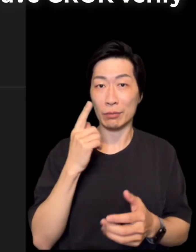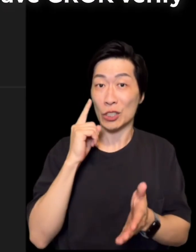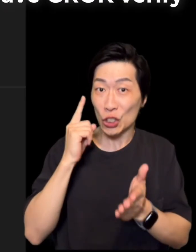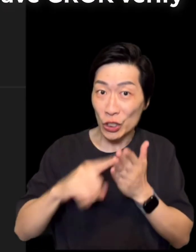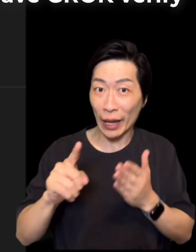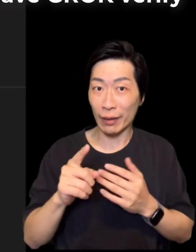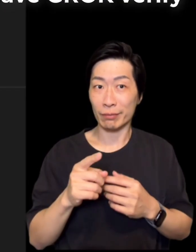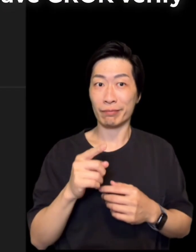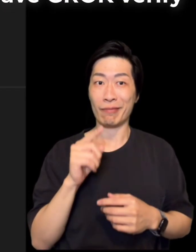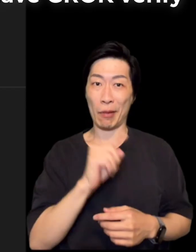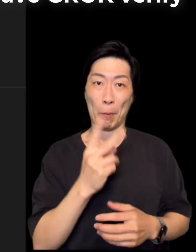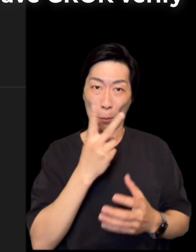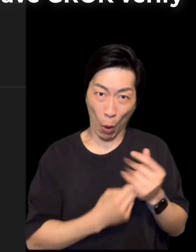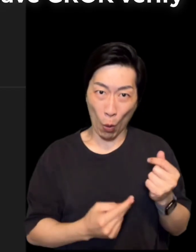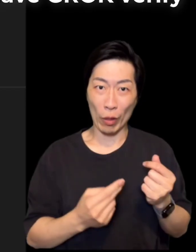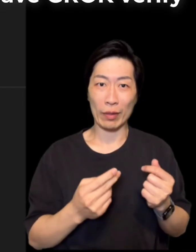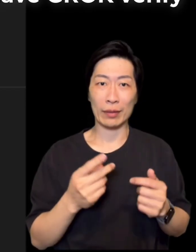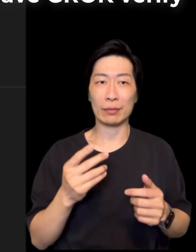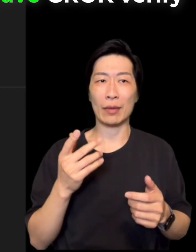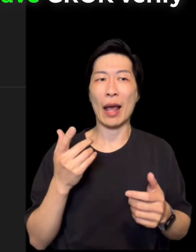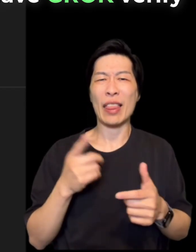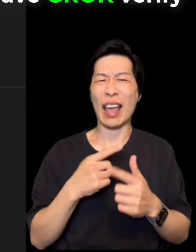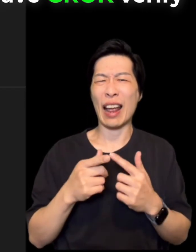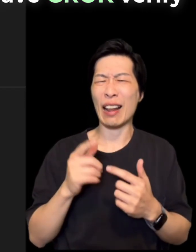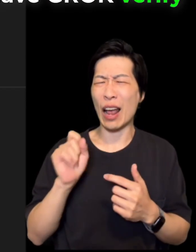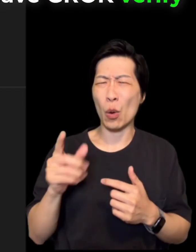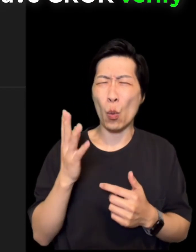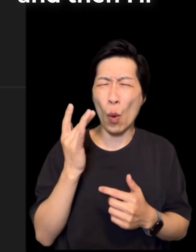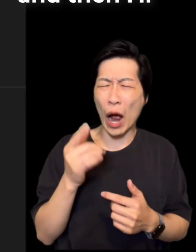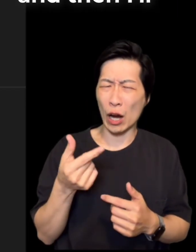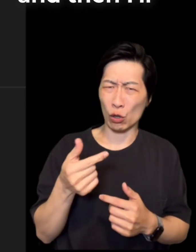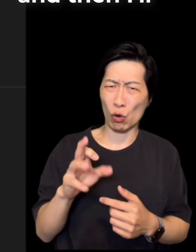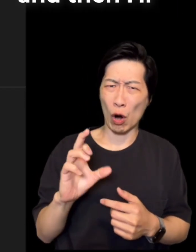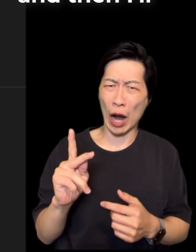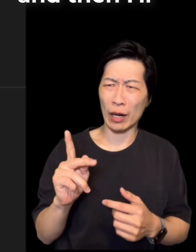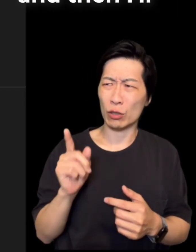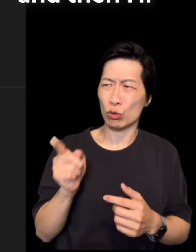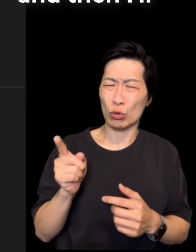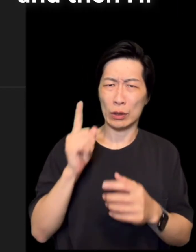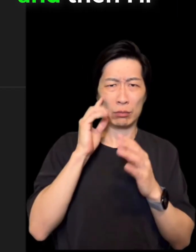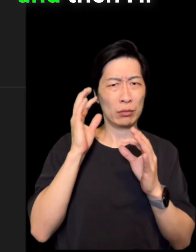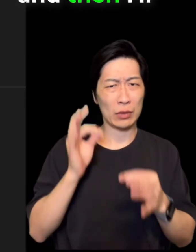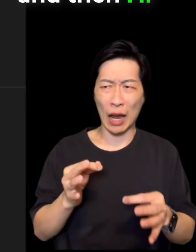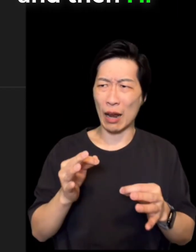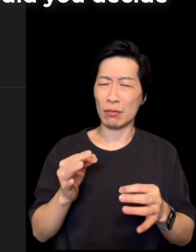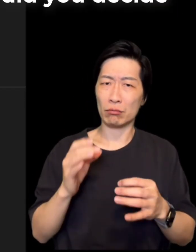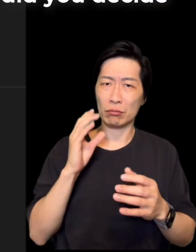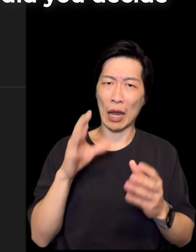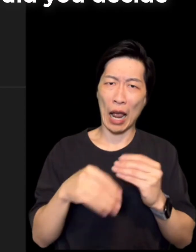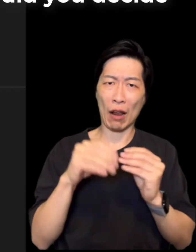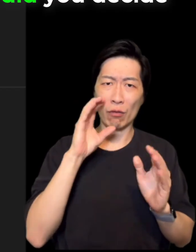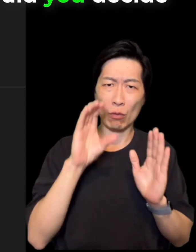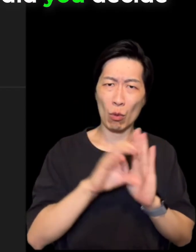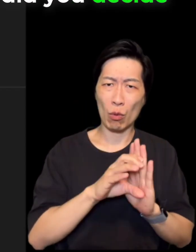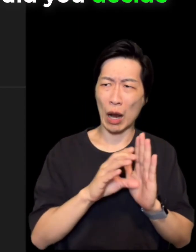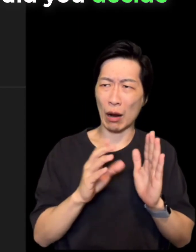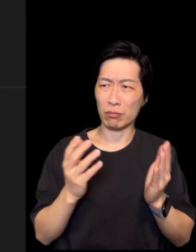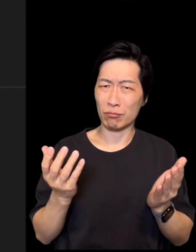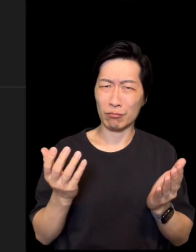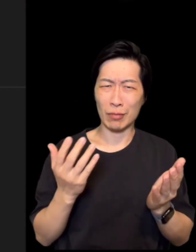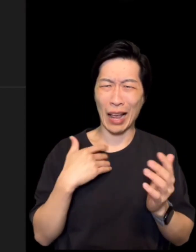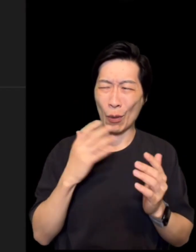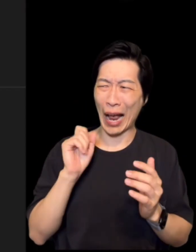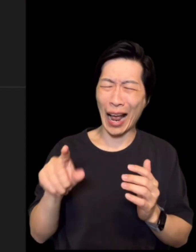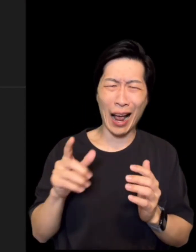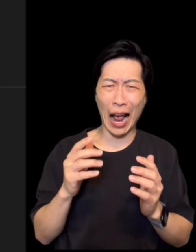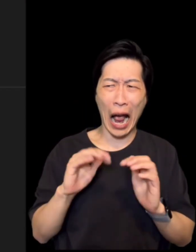Grok and also have Grok verify that information. And then I'll ask Grok, why did you decide to